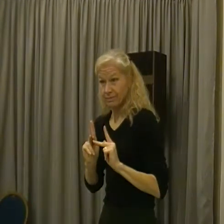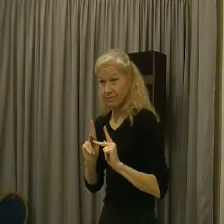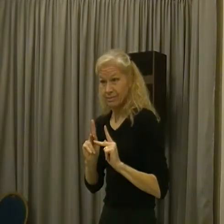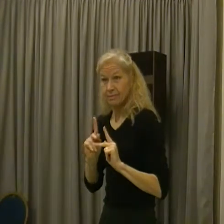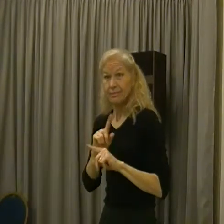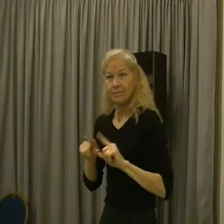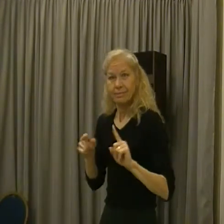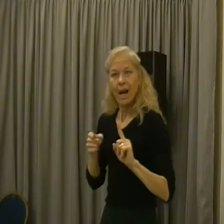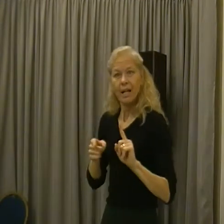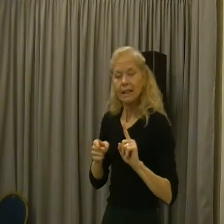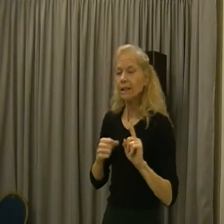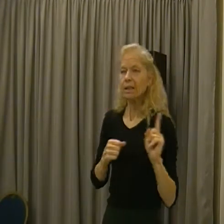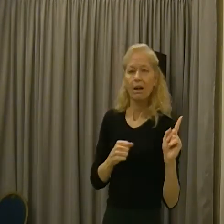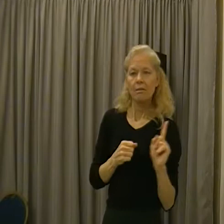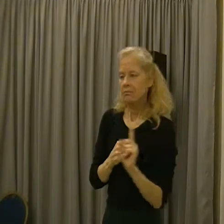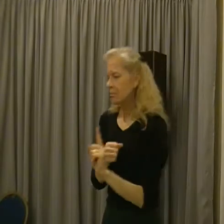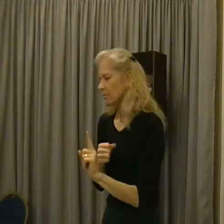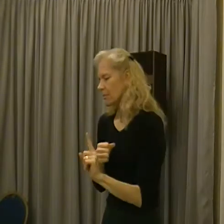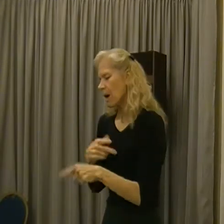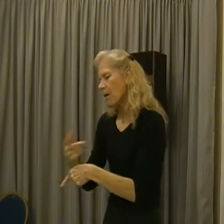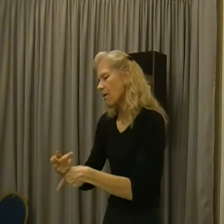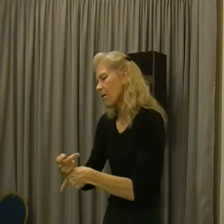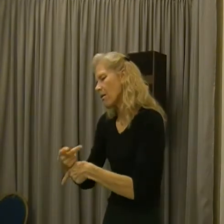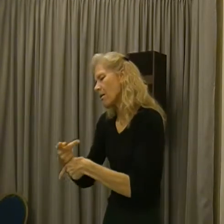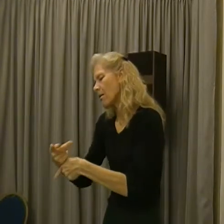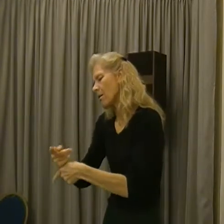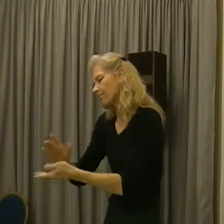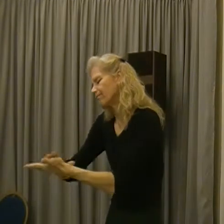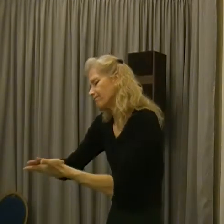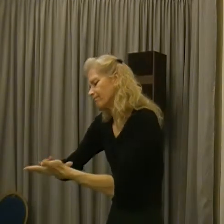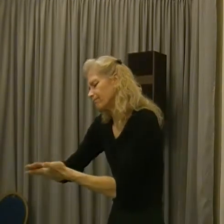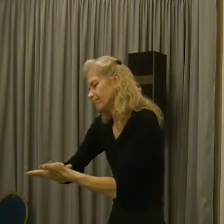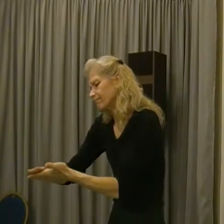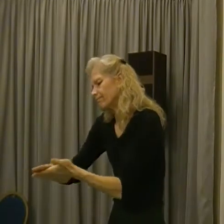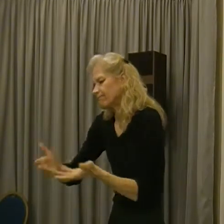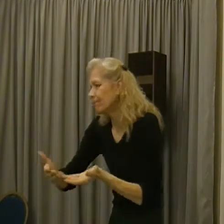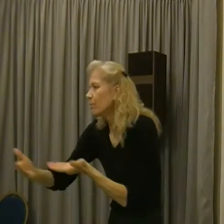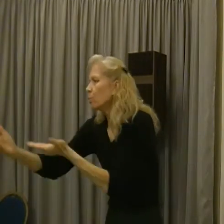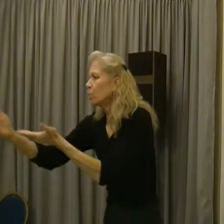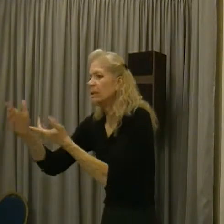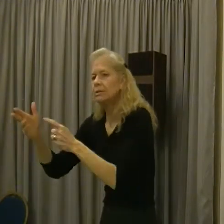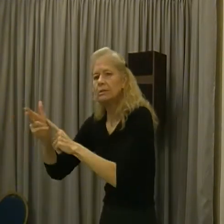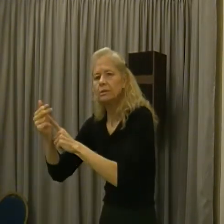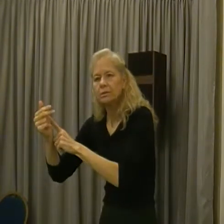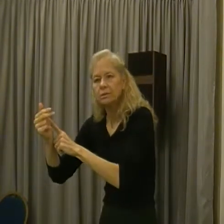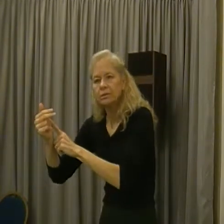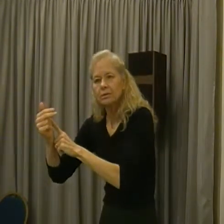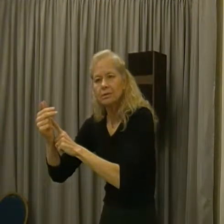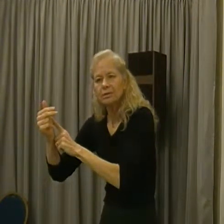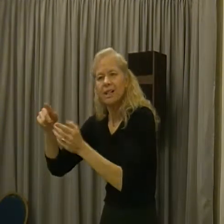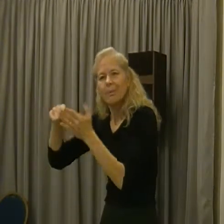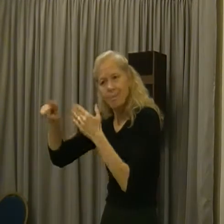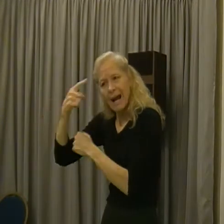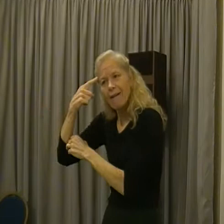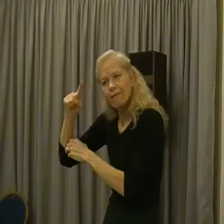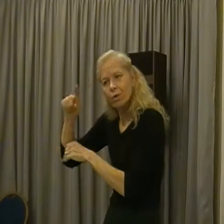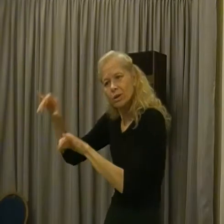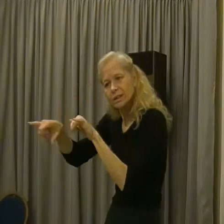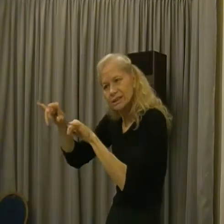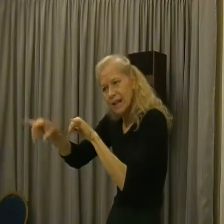reclaim, and from the depths of sin and shame, through grace he lifted